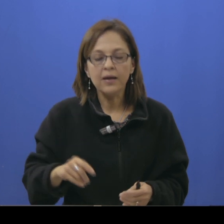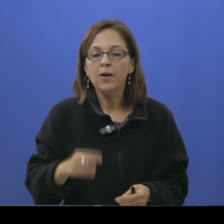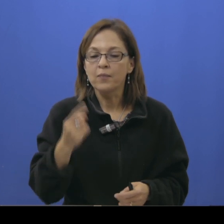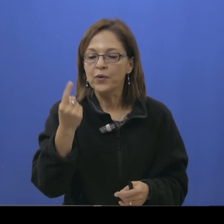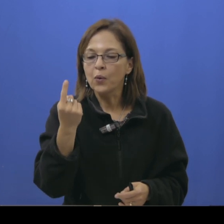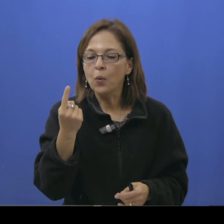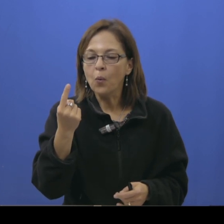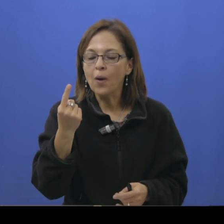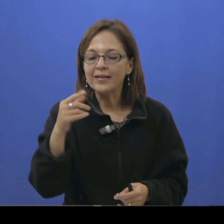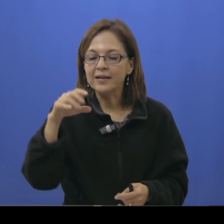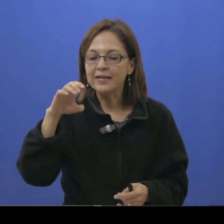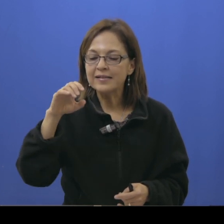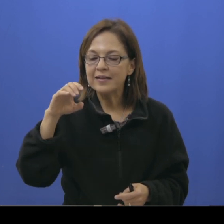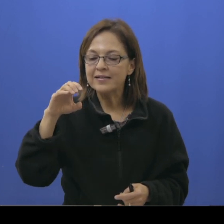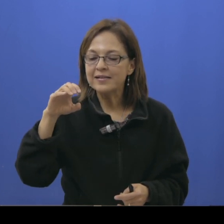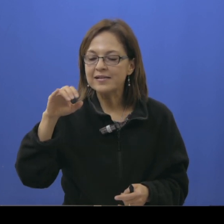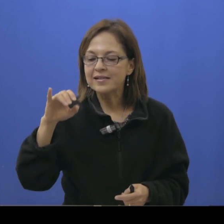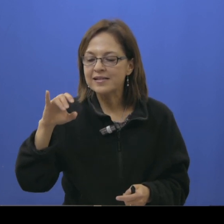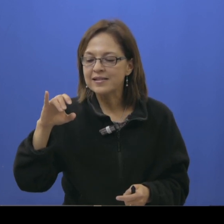2x, one